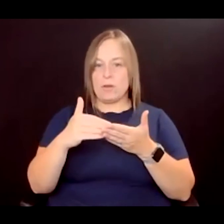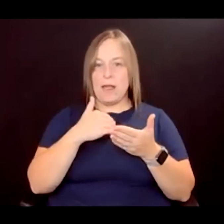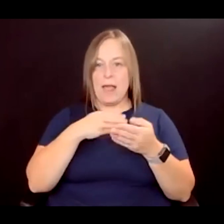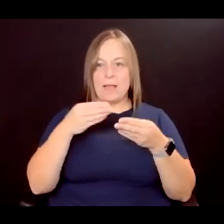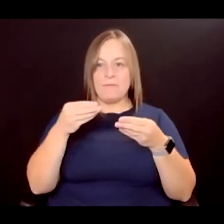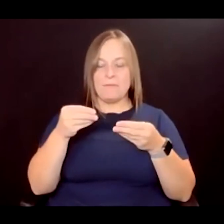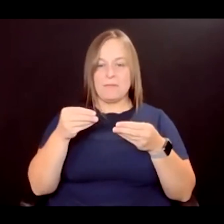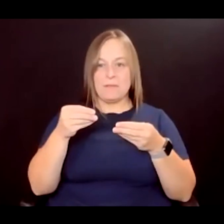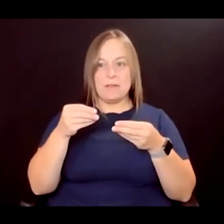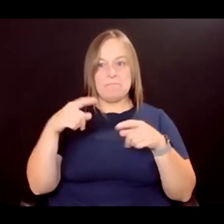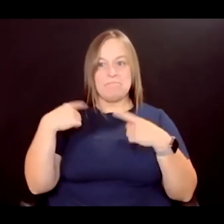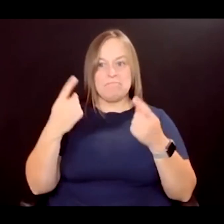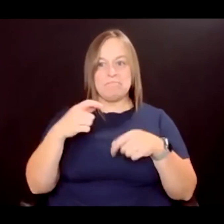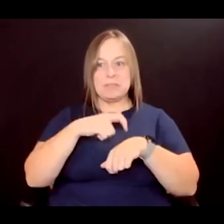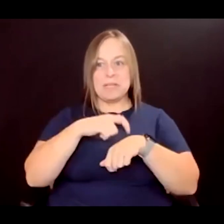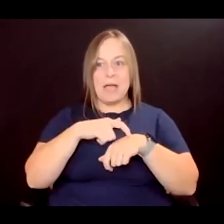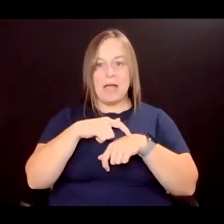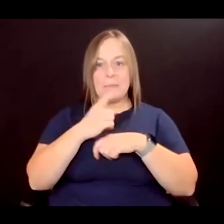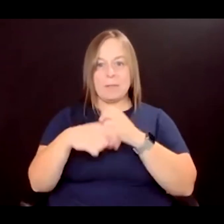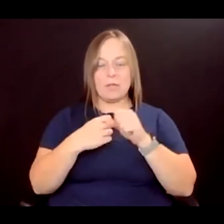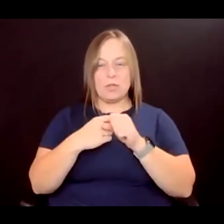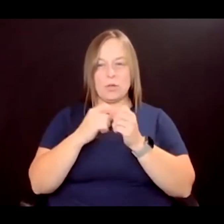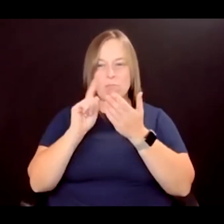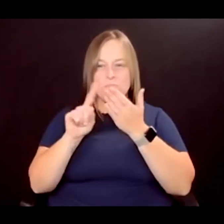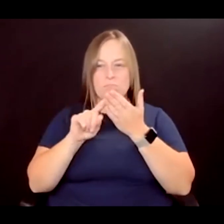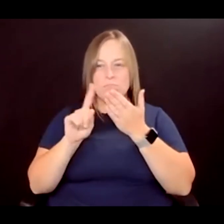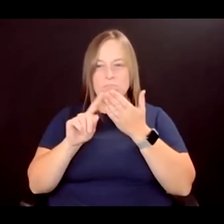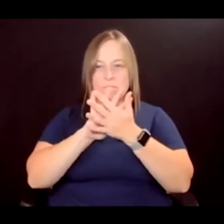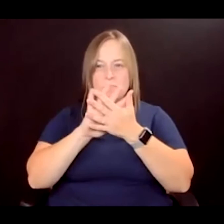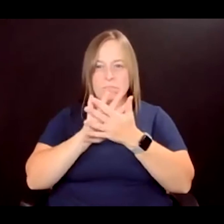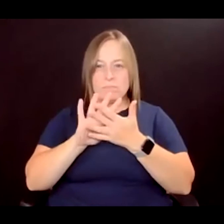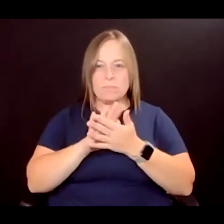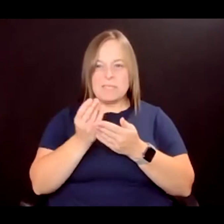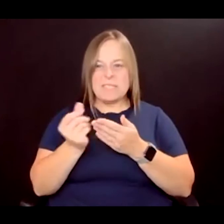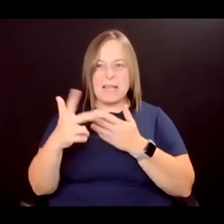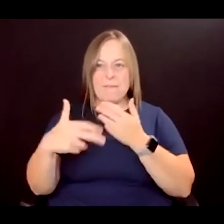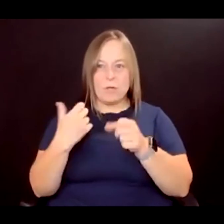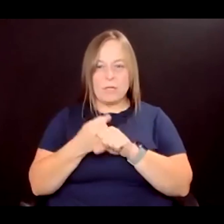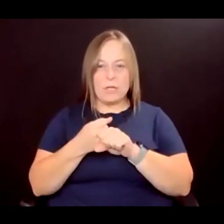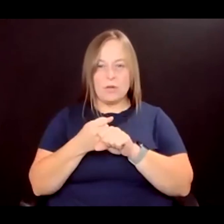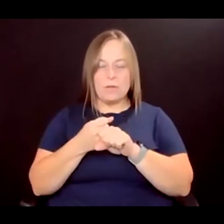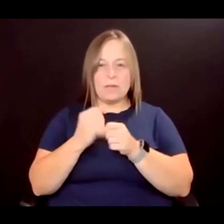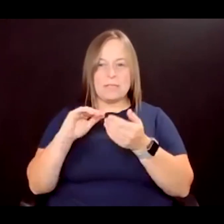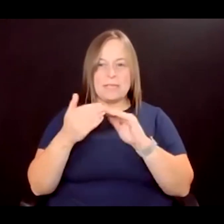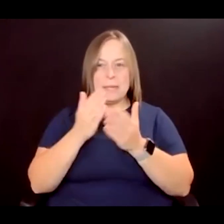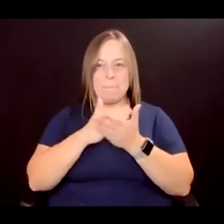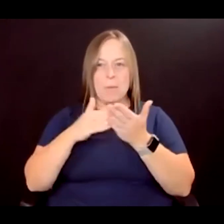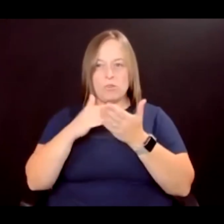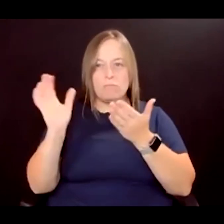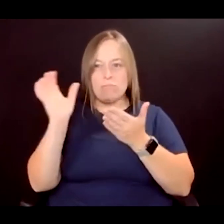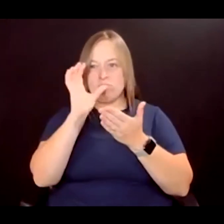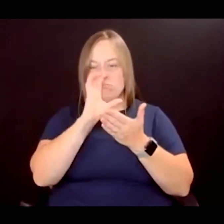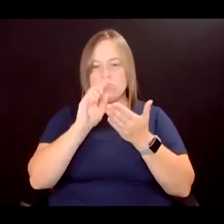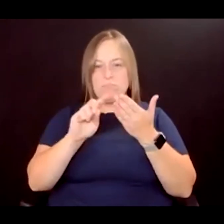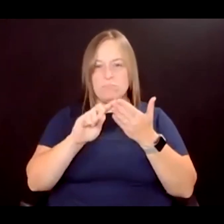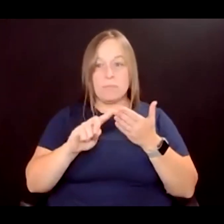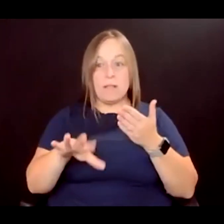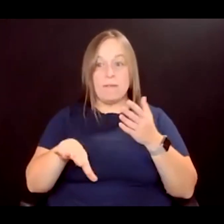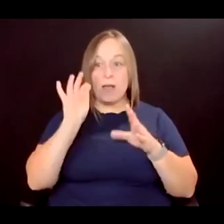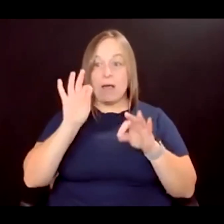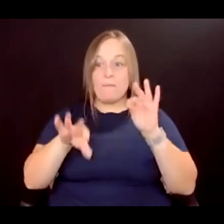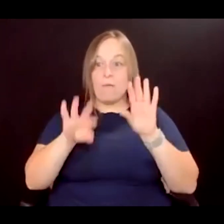do we still have a problem? Let's keep going. They have access to resources at the county, at the state level. Maybe you need legal help now because